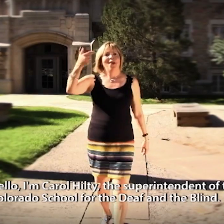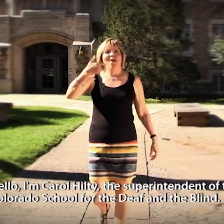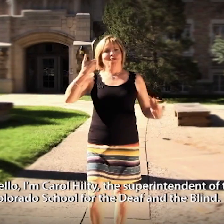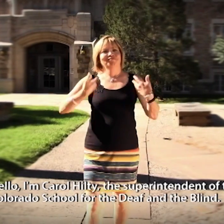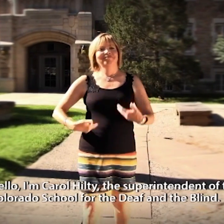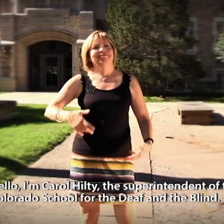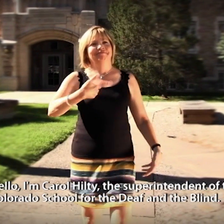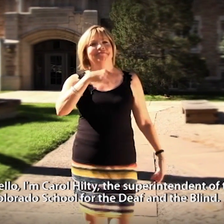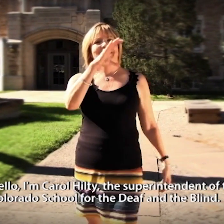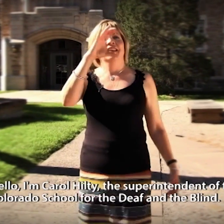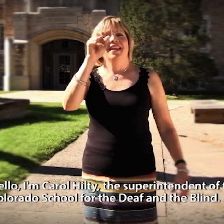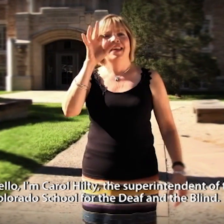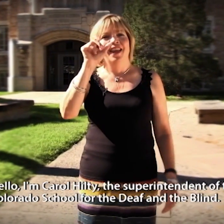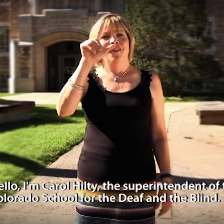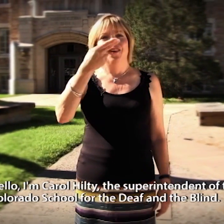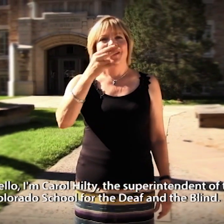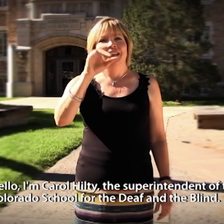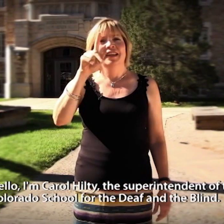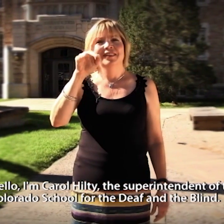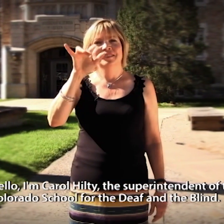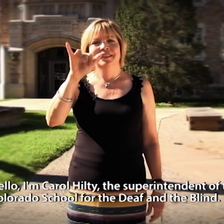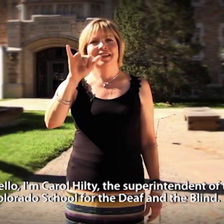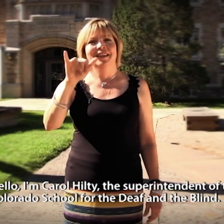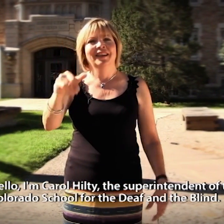Hello, I'm Carol Hilty,